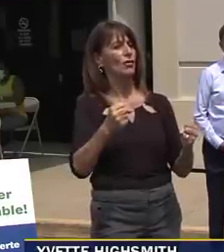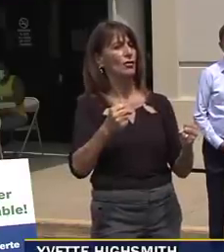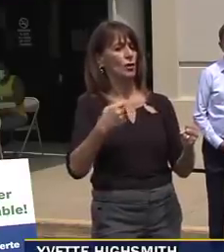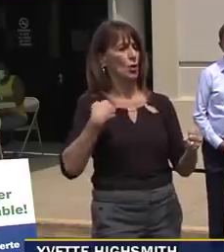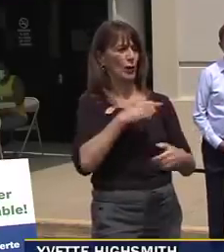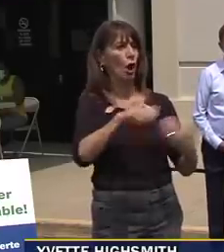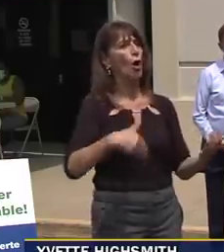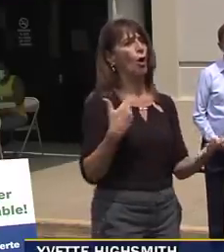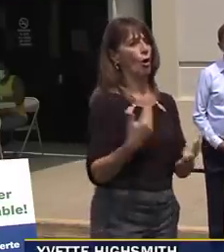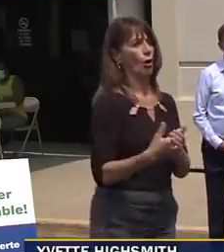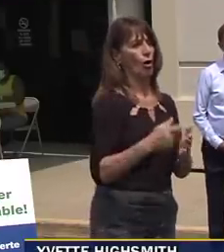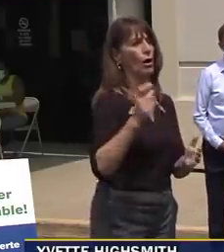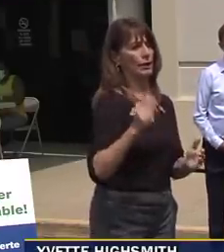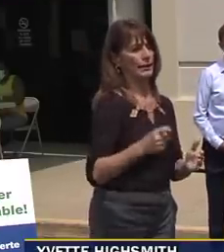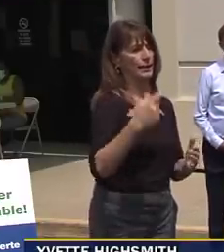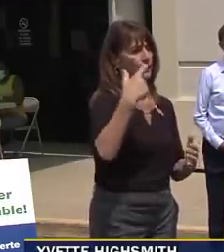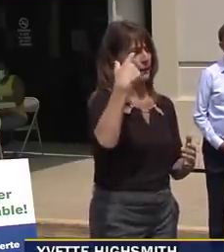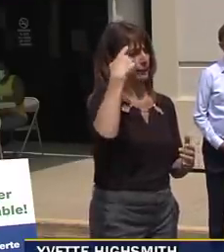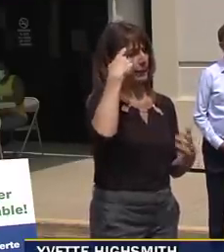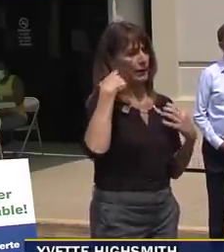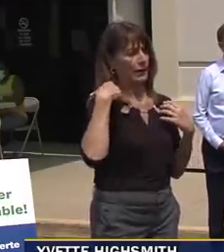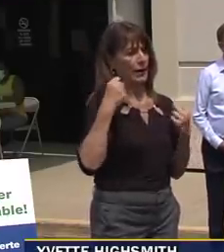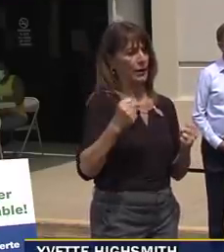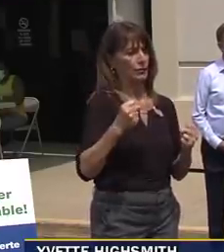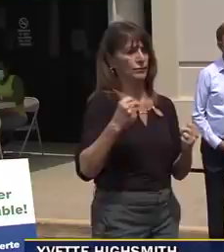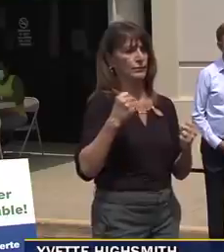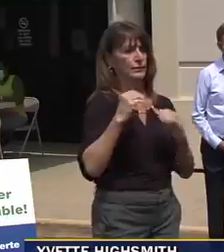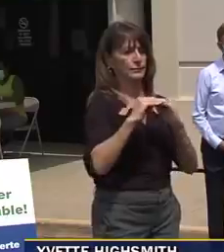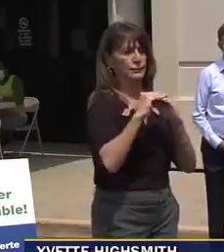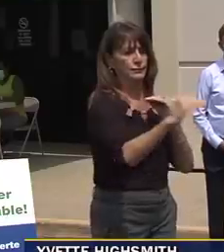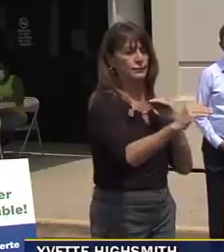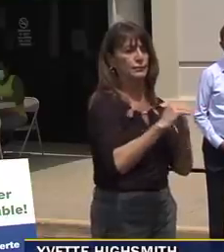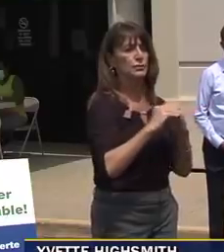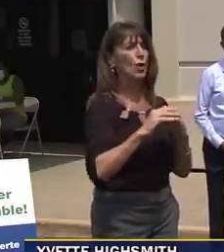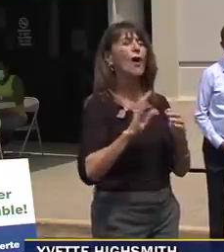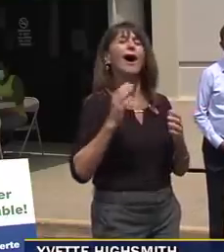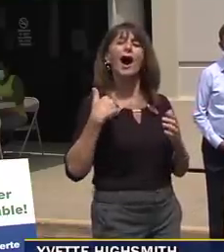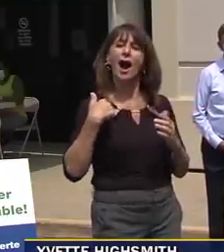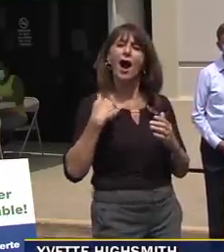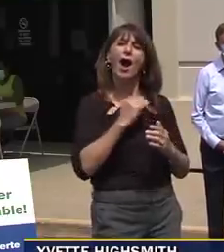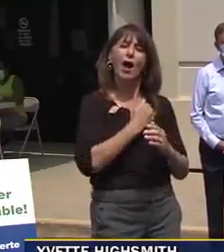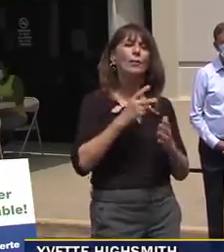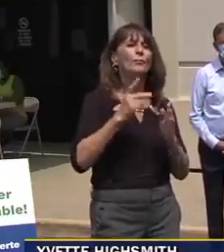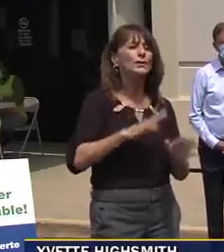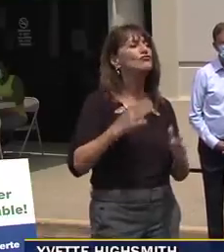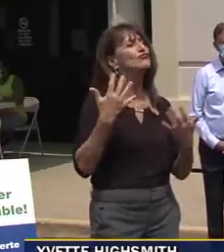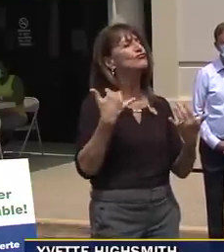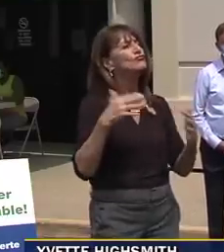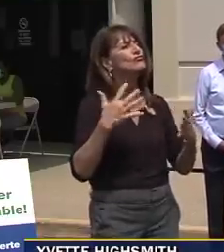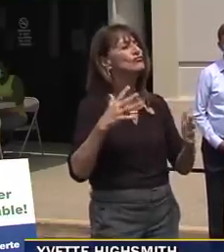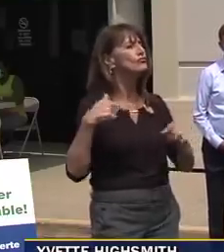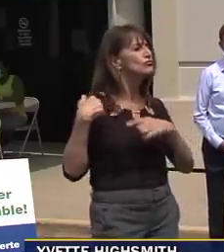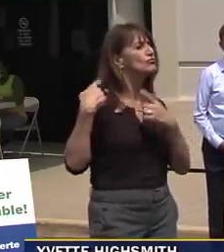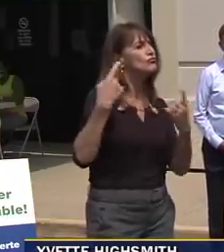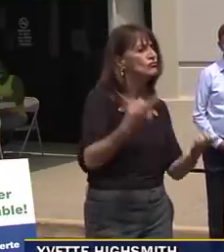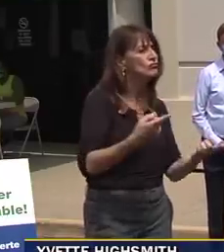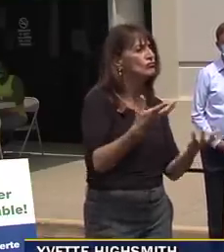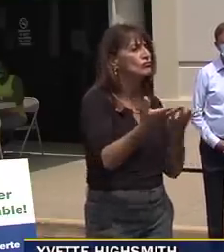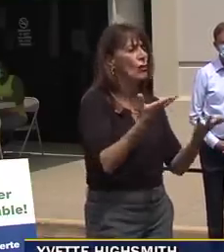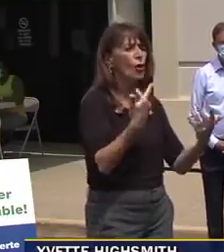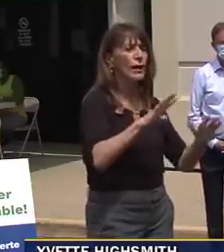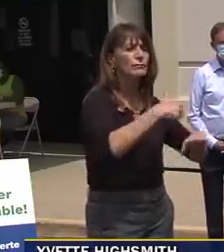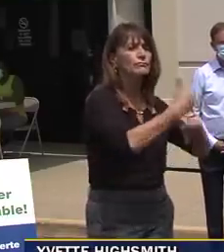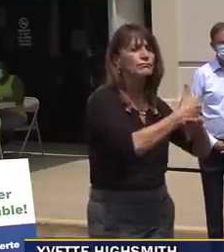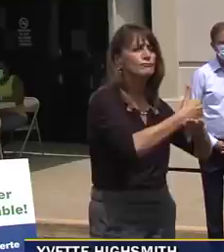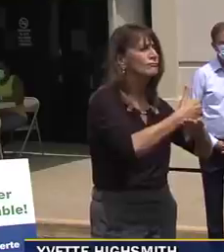all needed. And so for our patients who are established with us and who already had a relationship with a behavioral health clinician, that